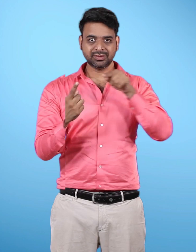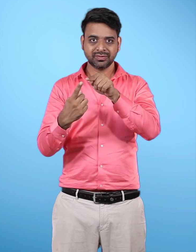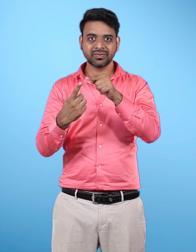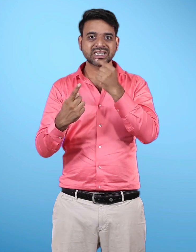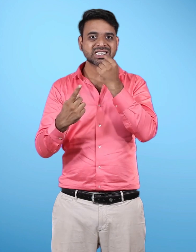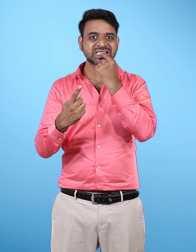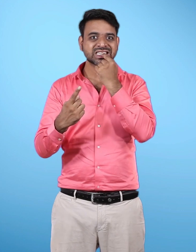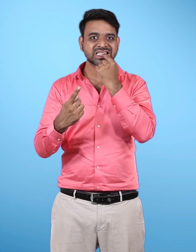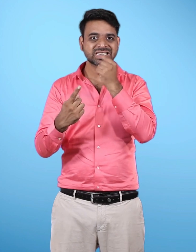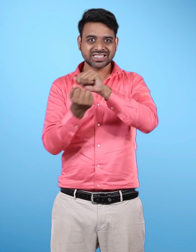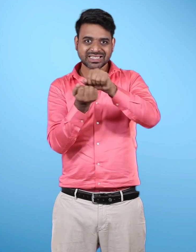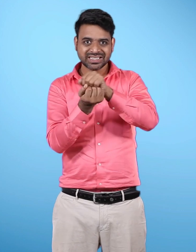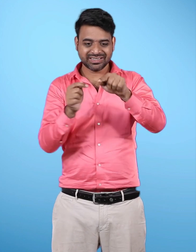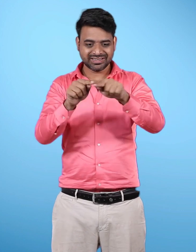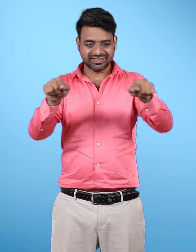Pass through a sheet of thermocol.